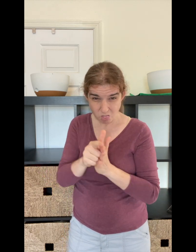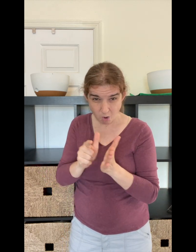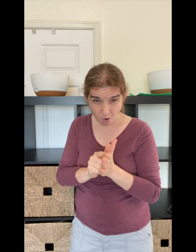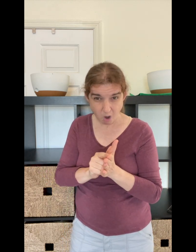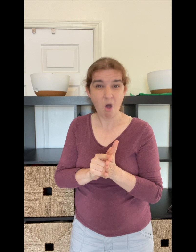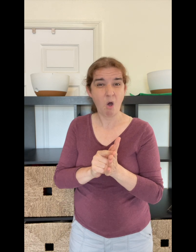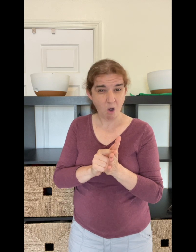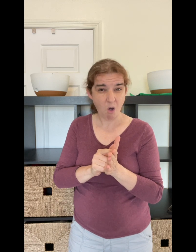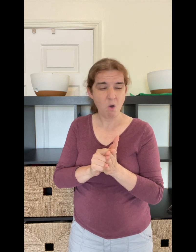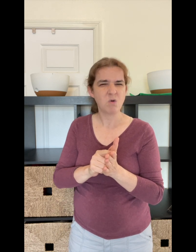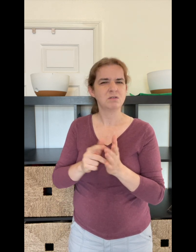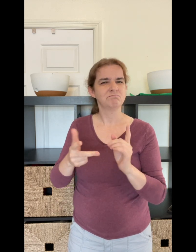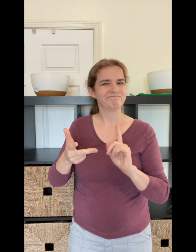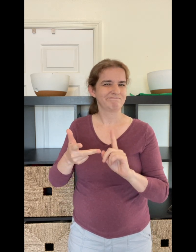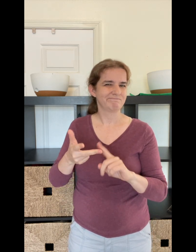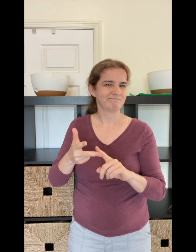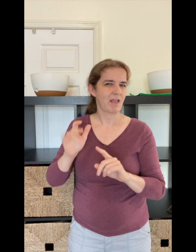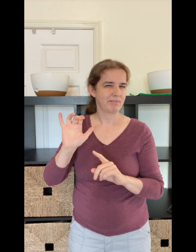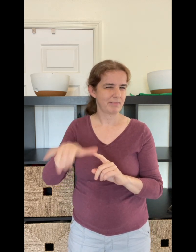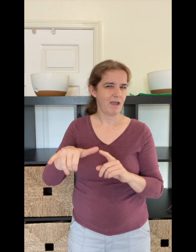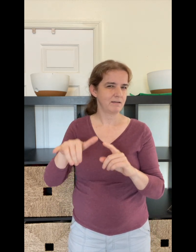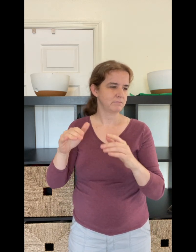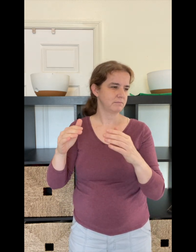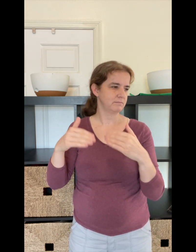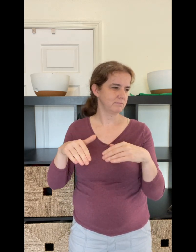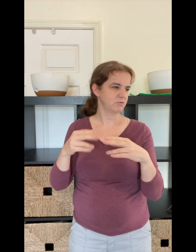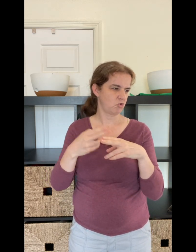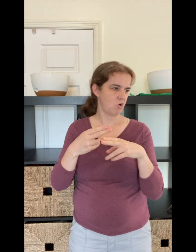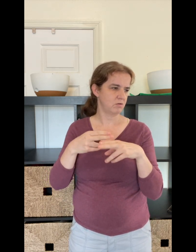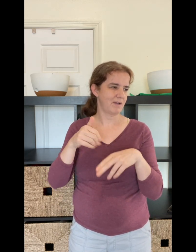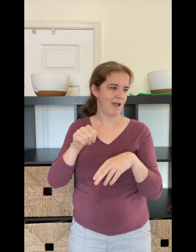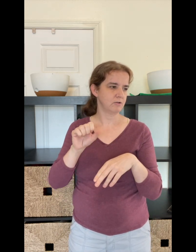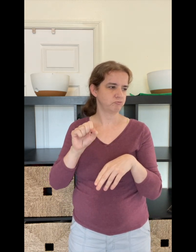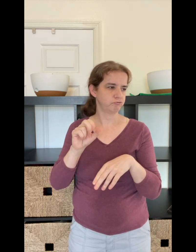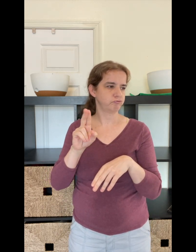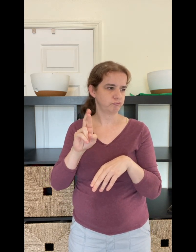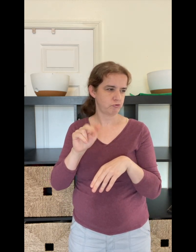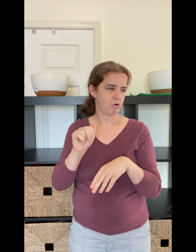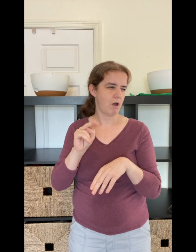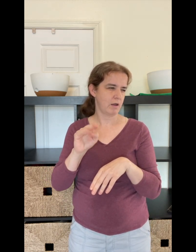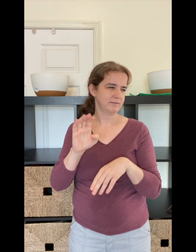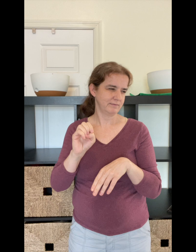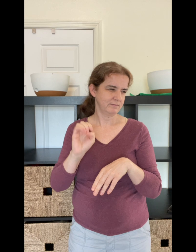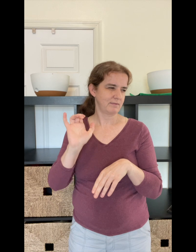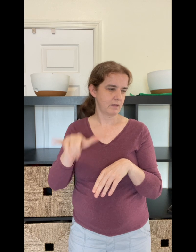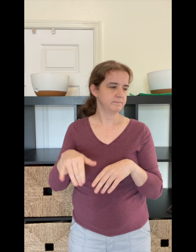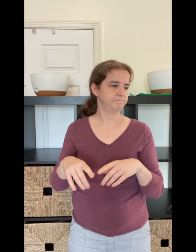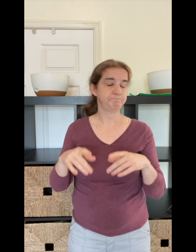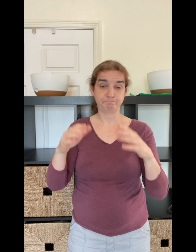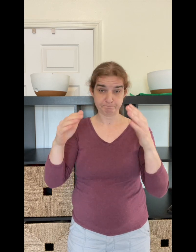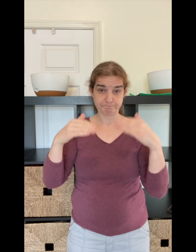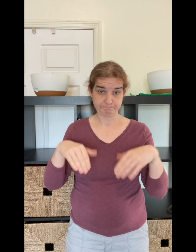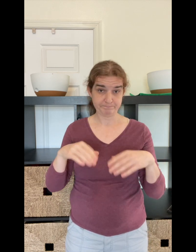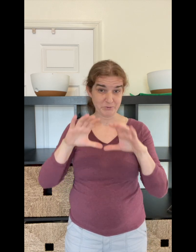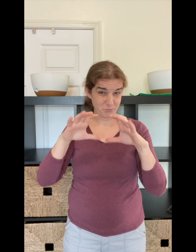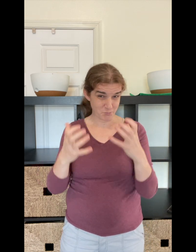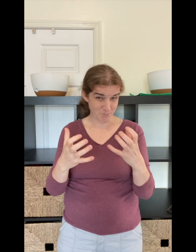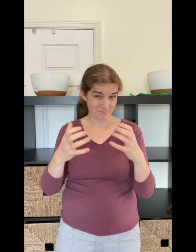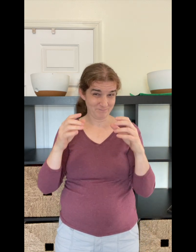need to have the police enforcing the law. That could be one kind of assurance. Okay,